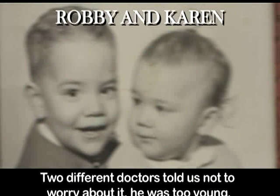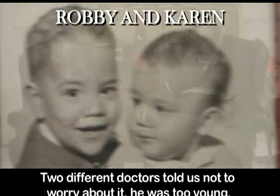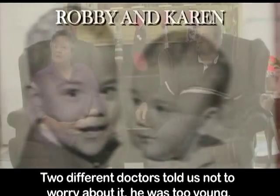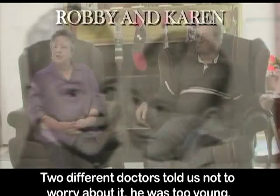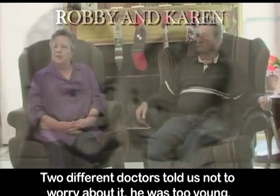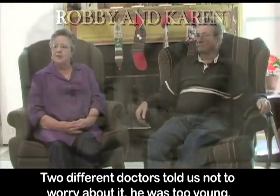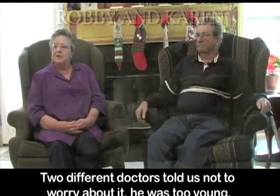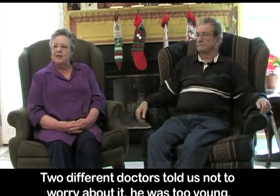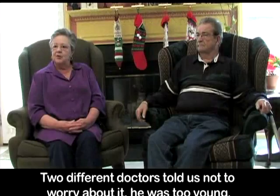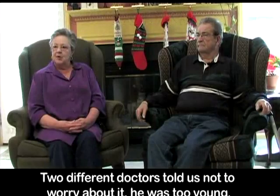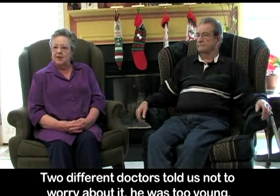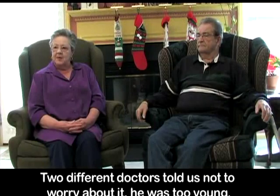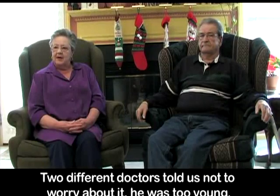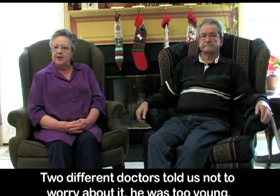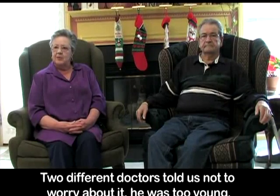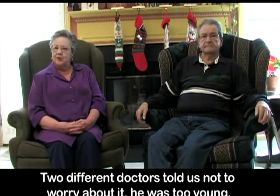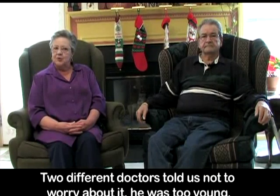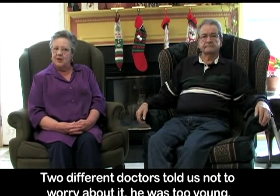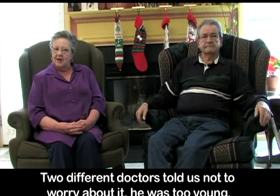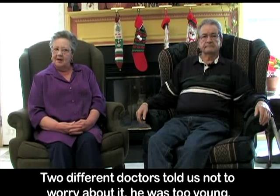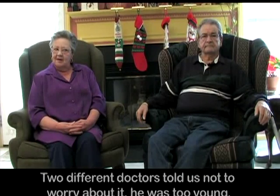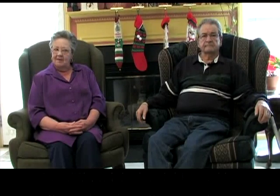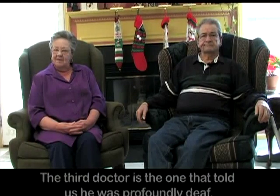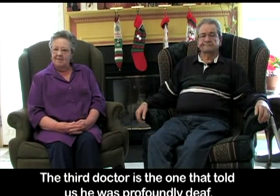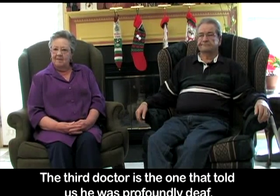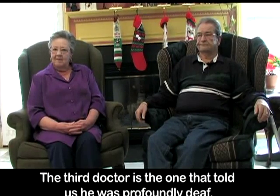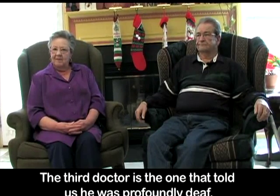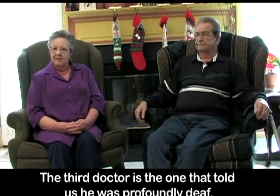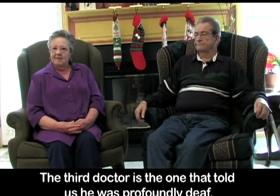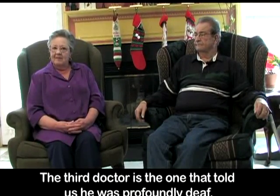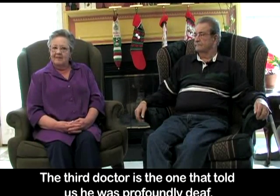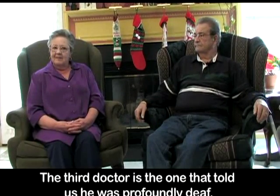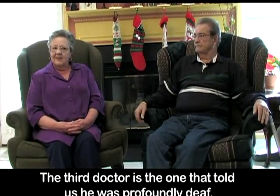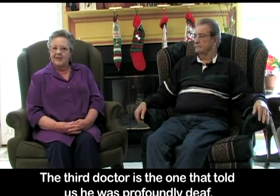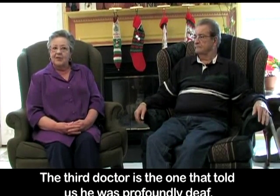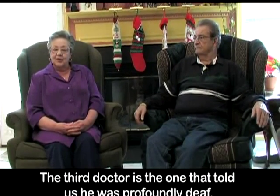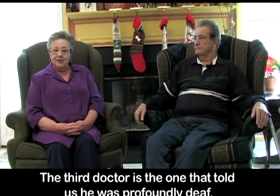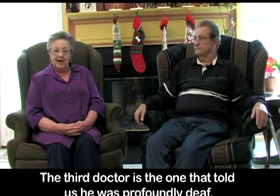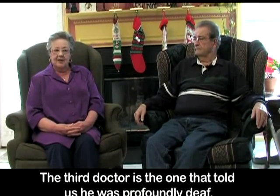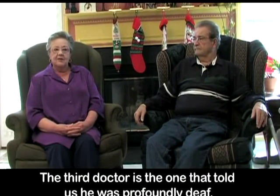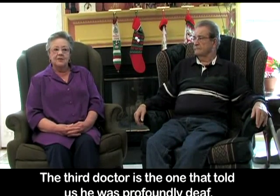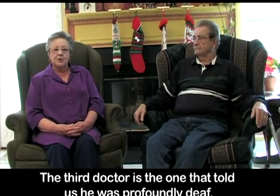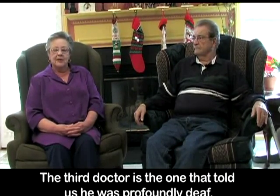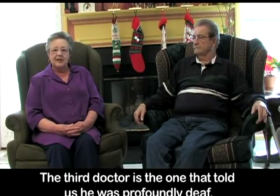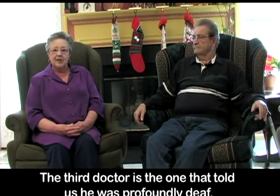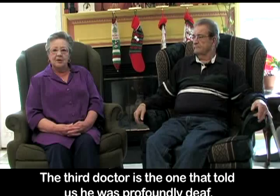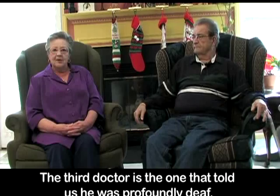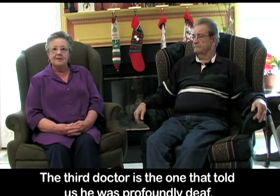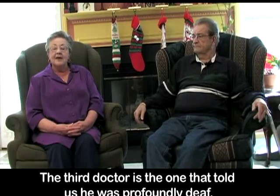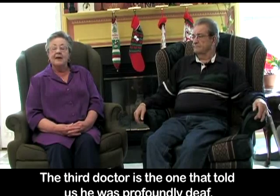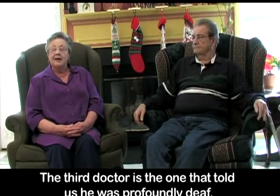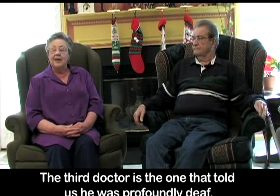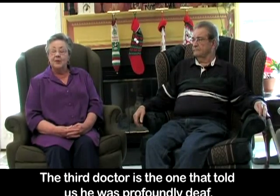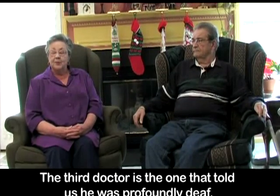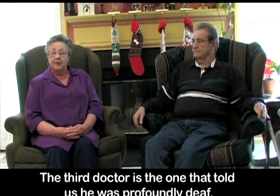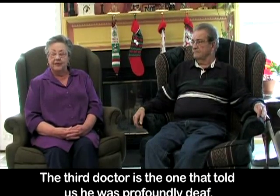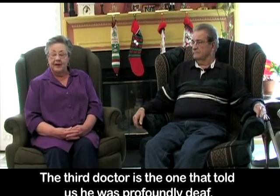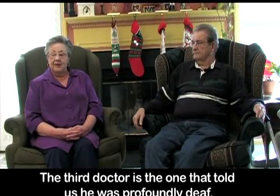doctors told us not to worry about it. He was too young. The third doctor is the one that told us he was profoundly